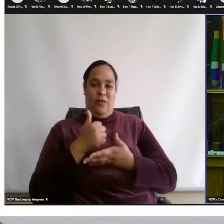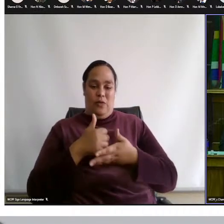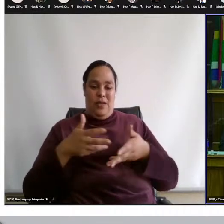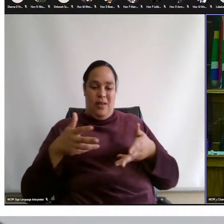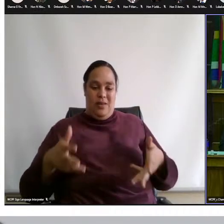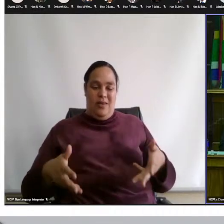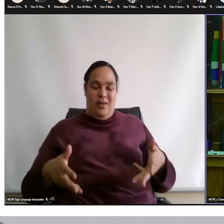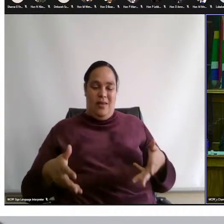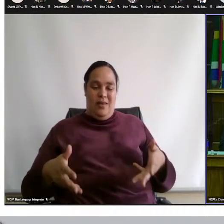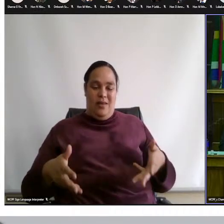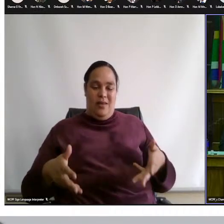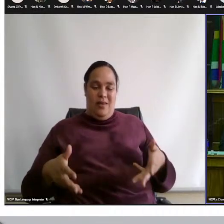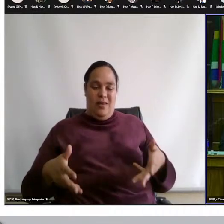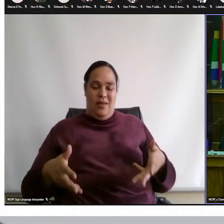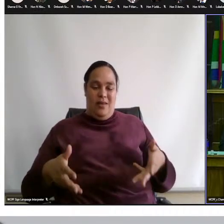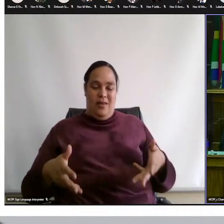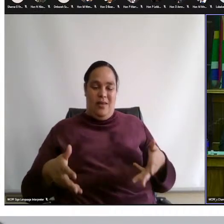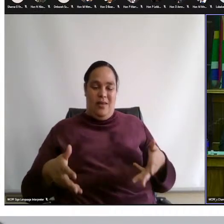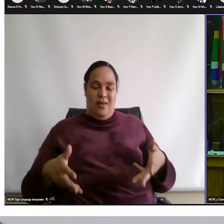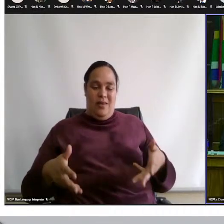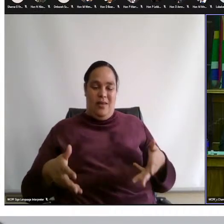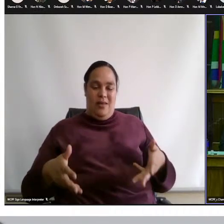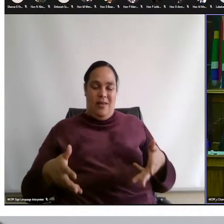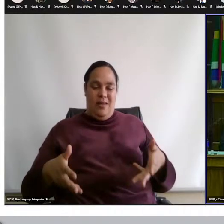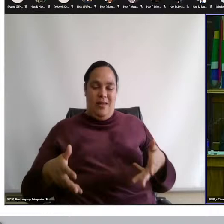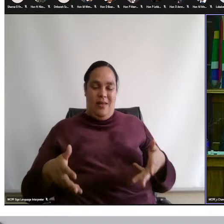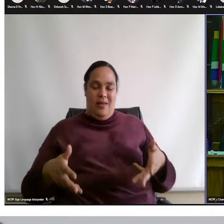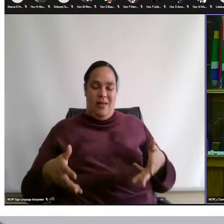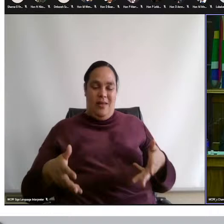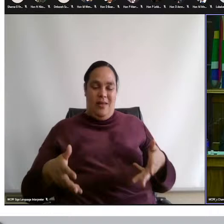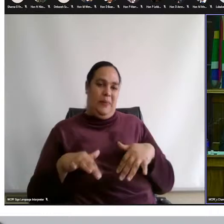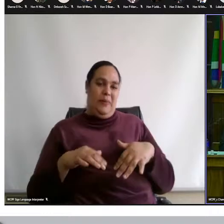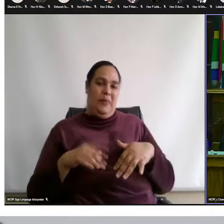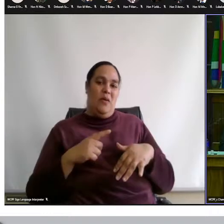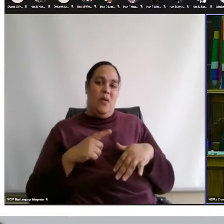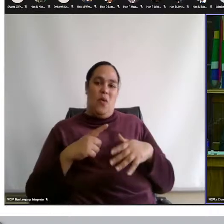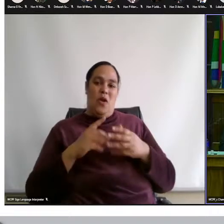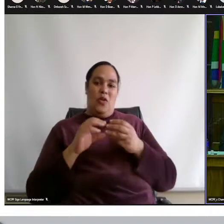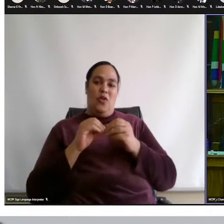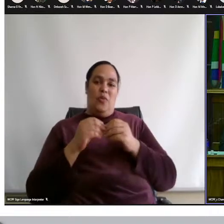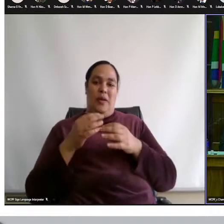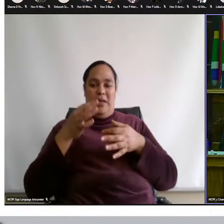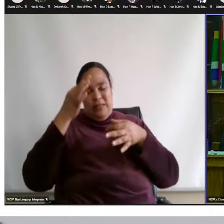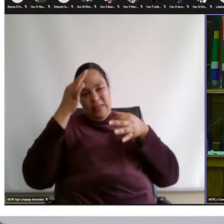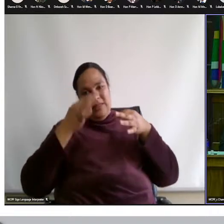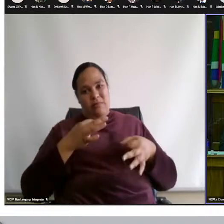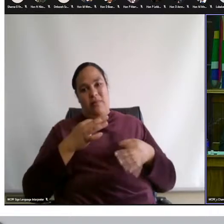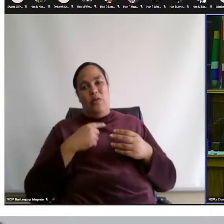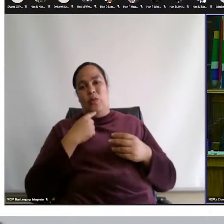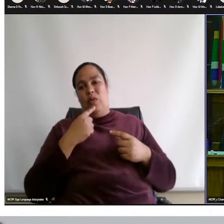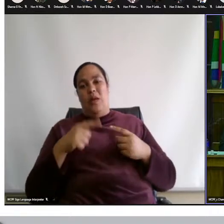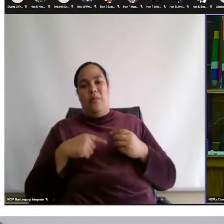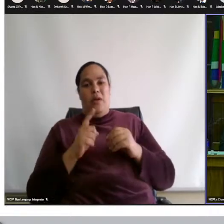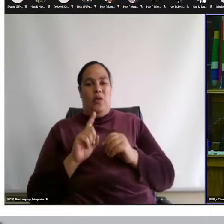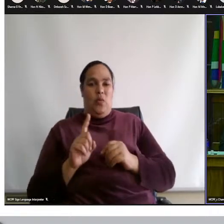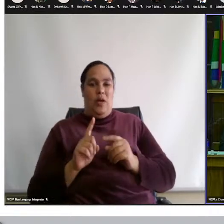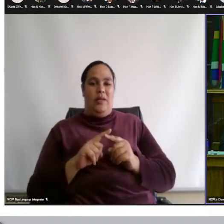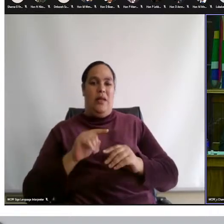sitting, it makes it extremely difficult to make a determination and satisfy everyone.